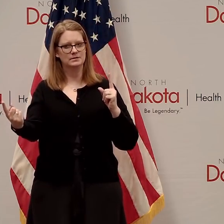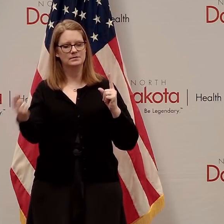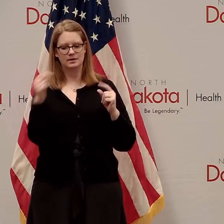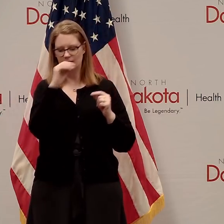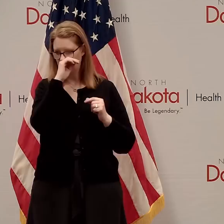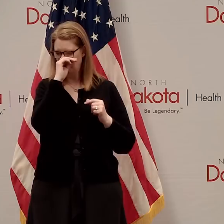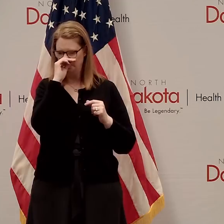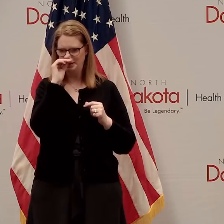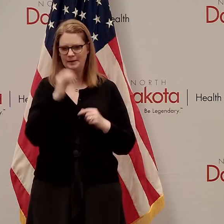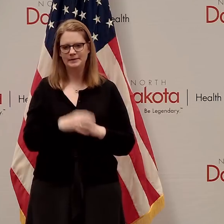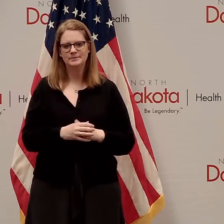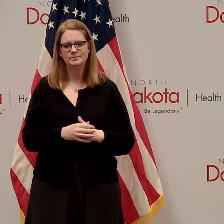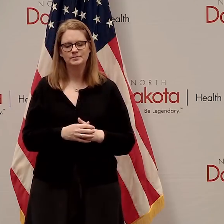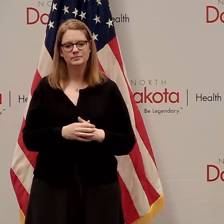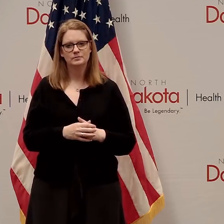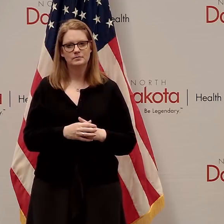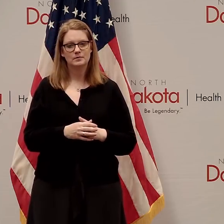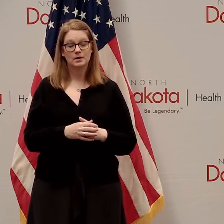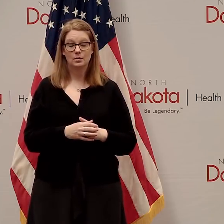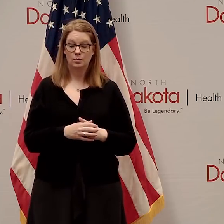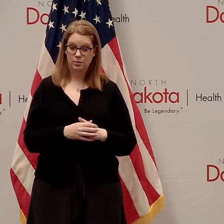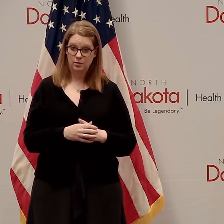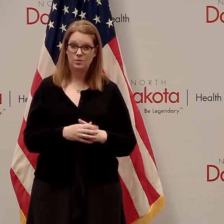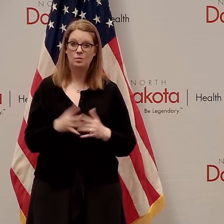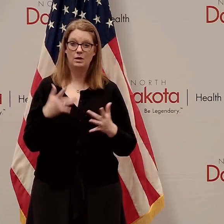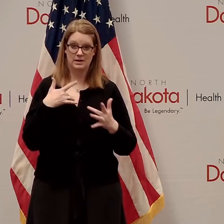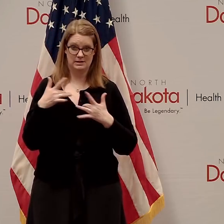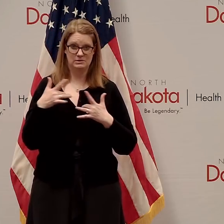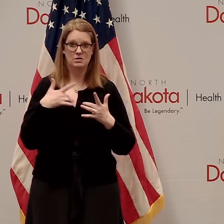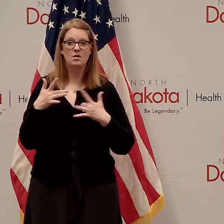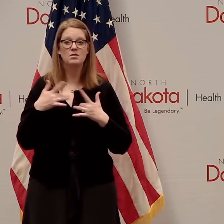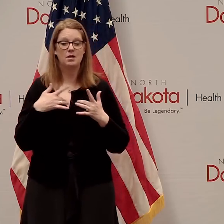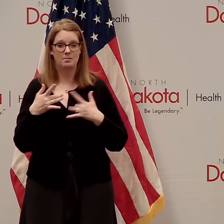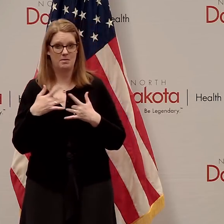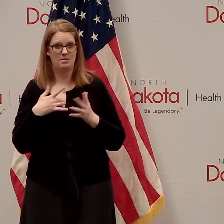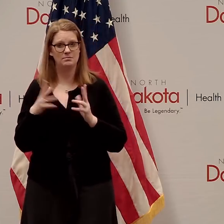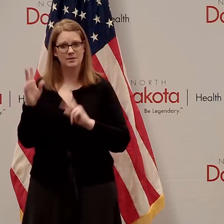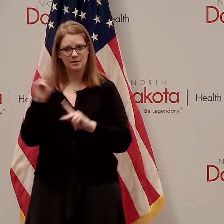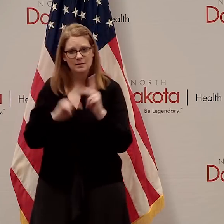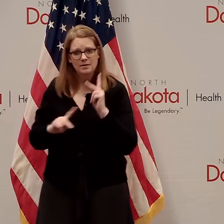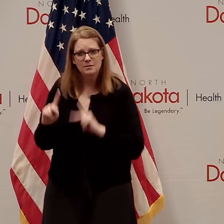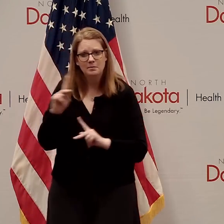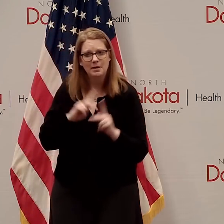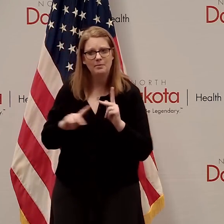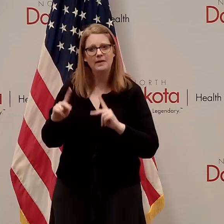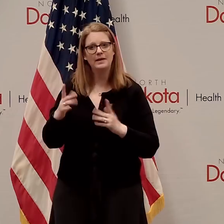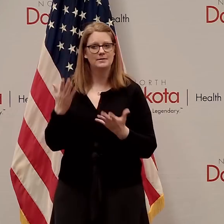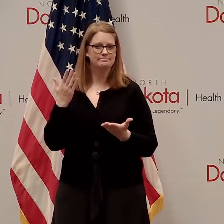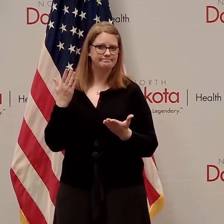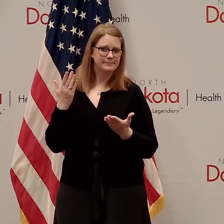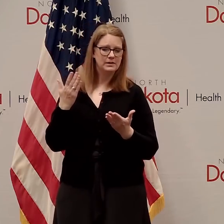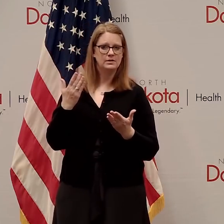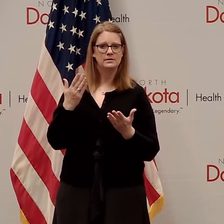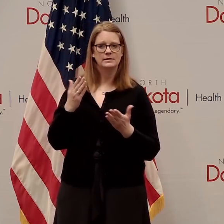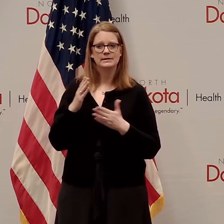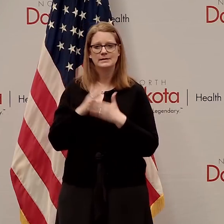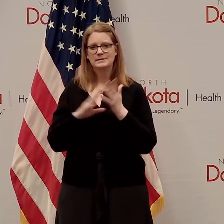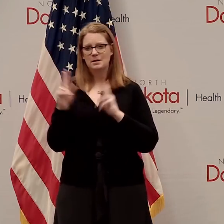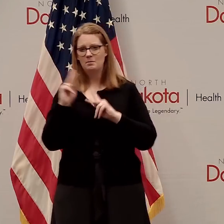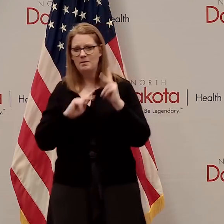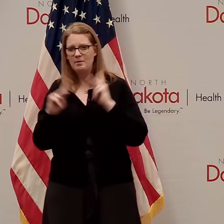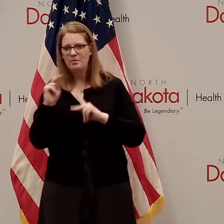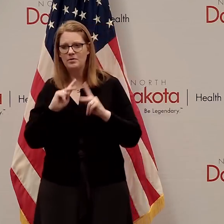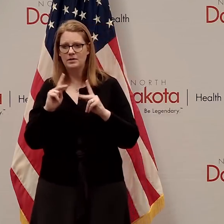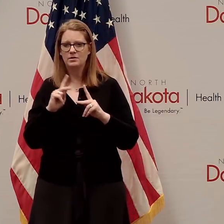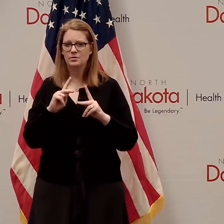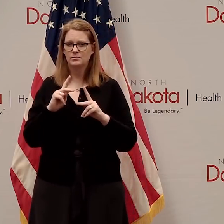them. We are very worried about high-risk people. We've talked about this before. We know that some people entered into this at more